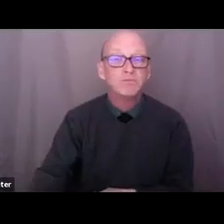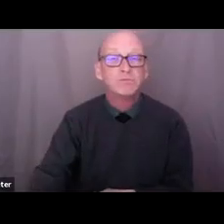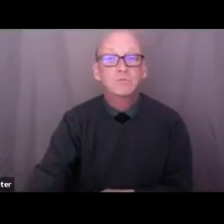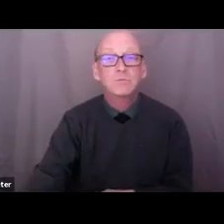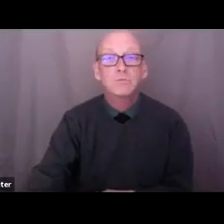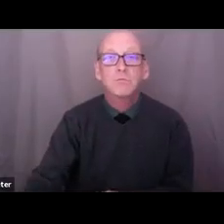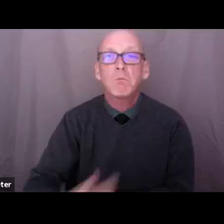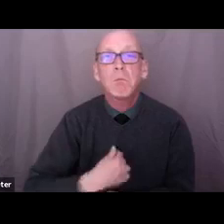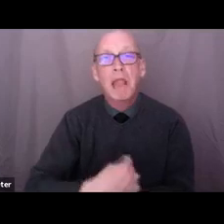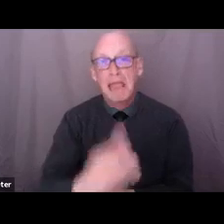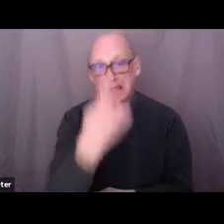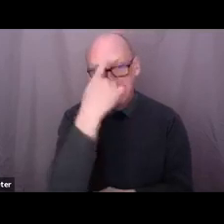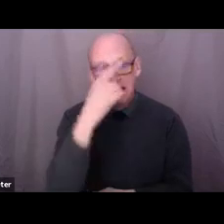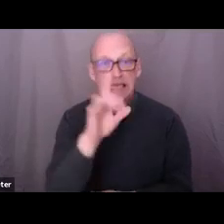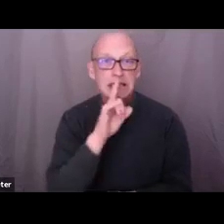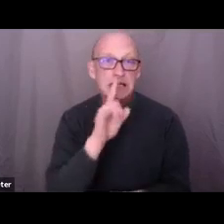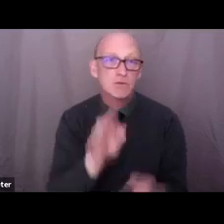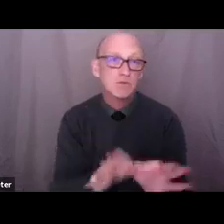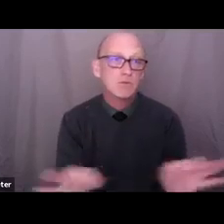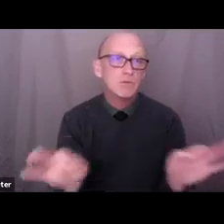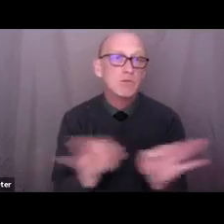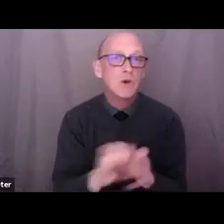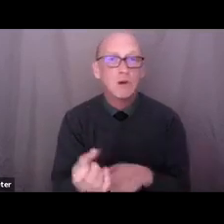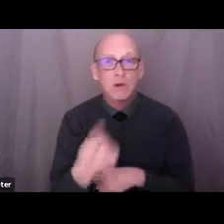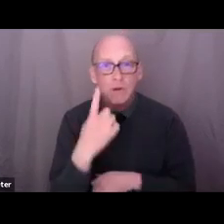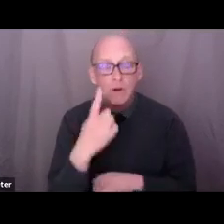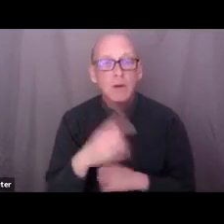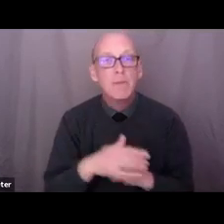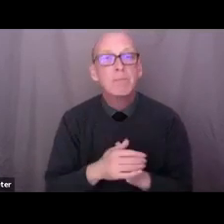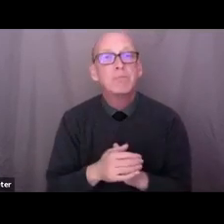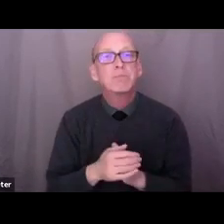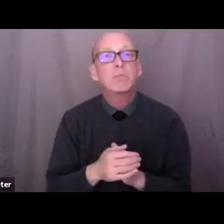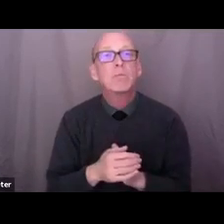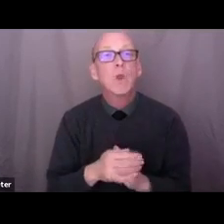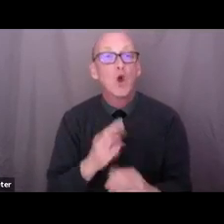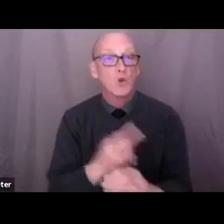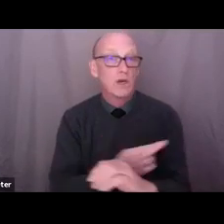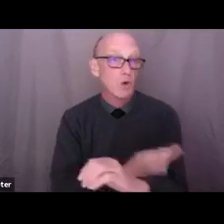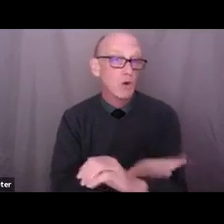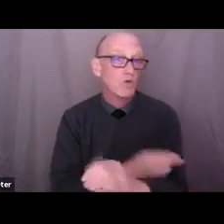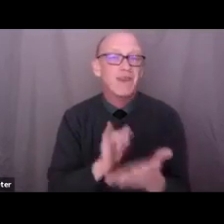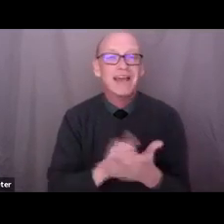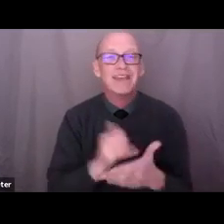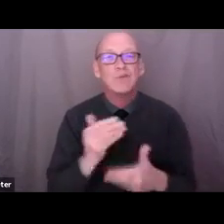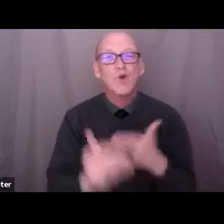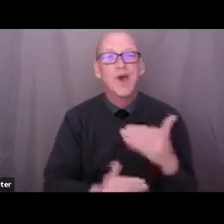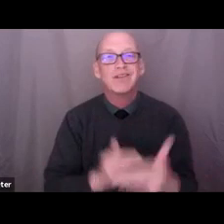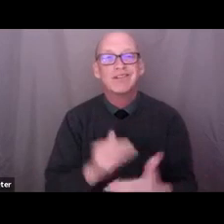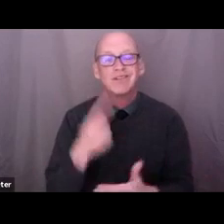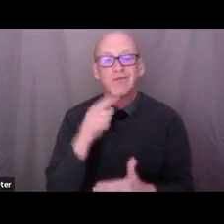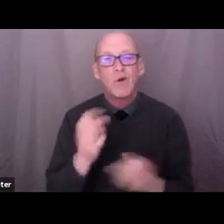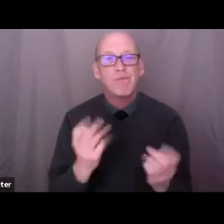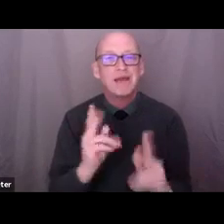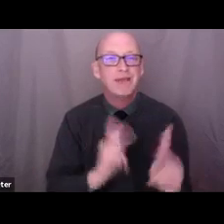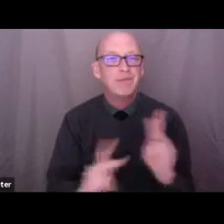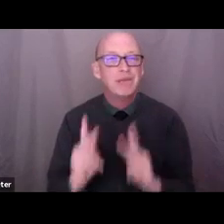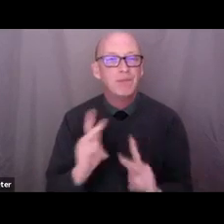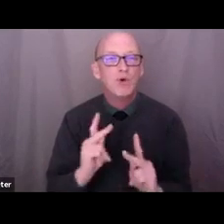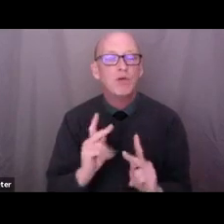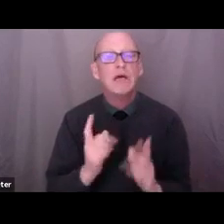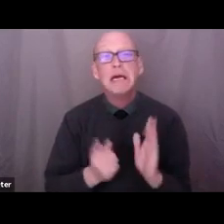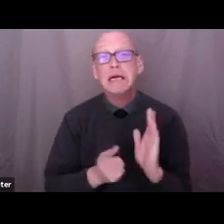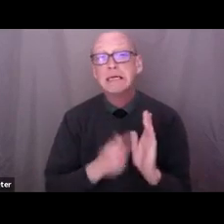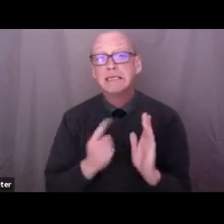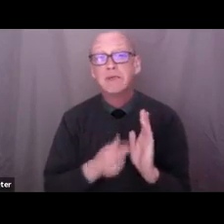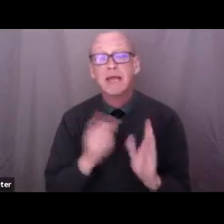I think it's important to understand that this being in recovery is a process for a lot of people, and there are times when people